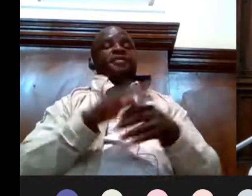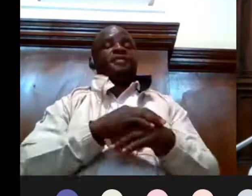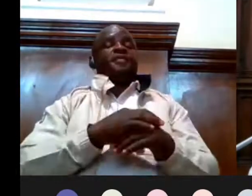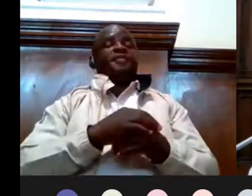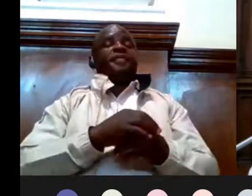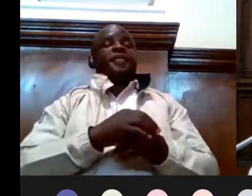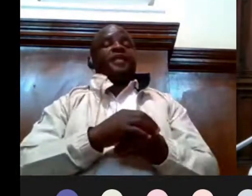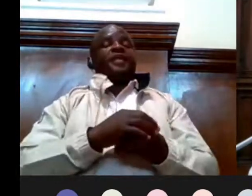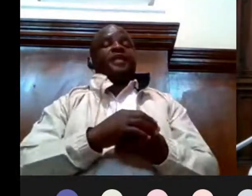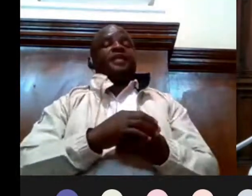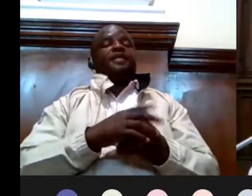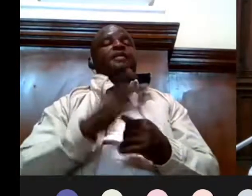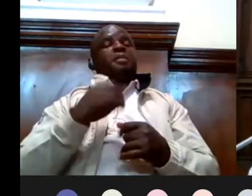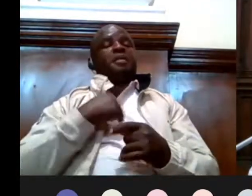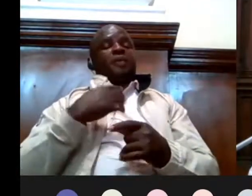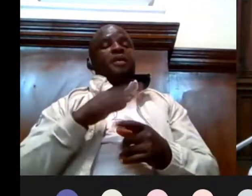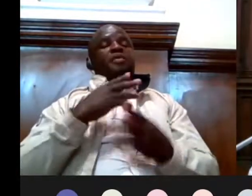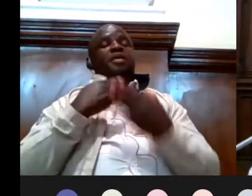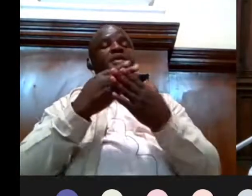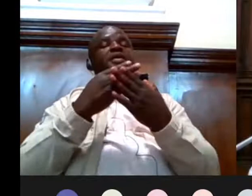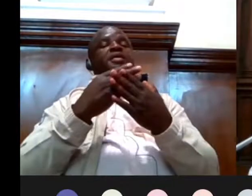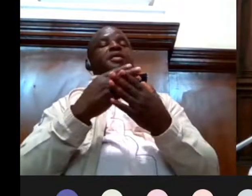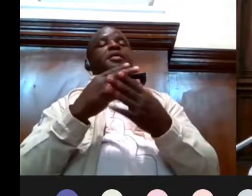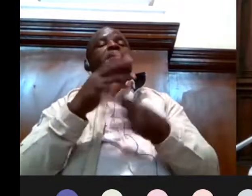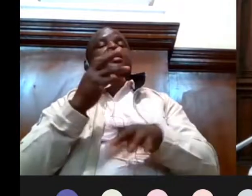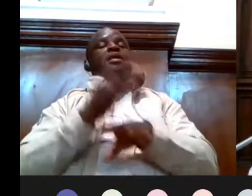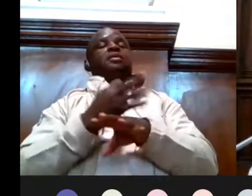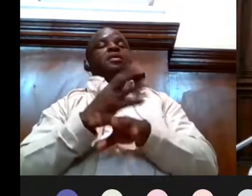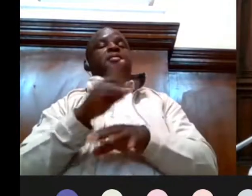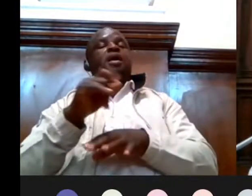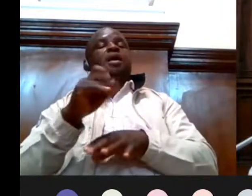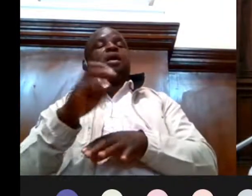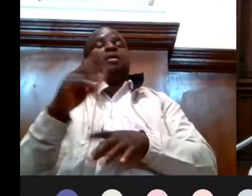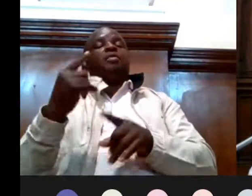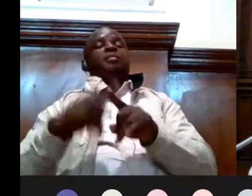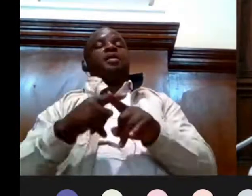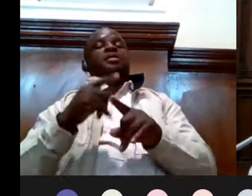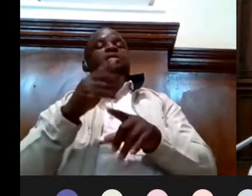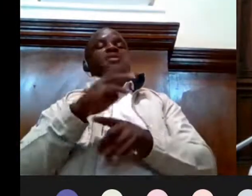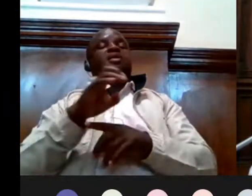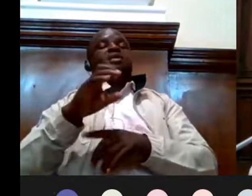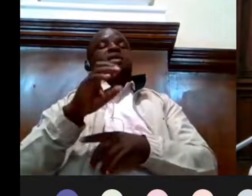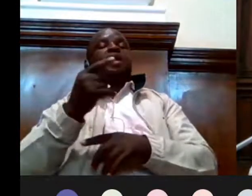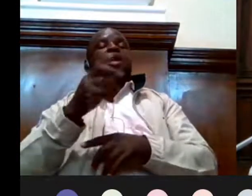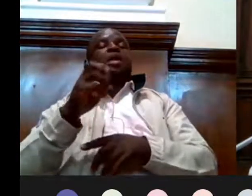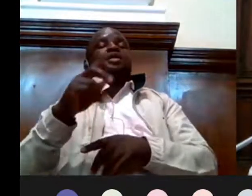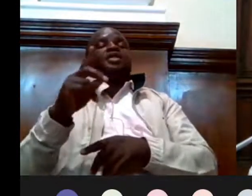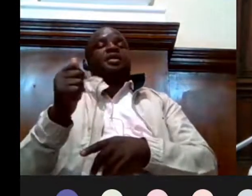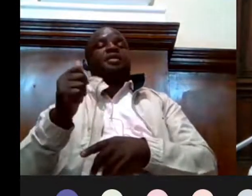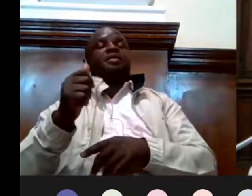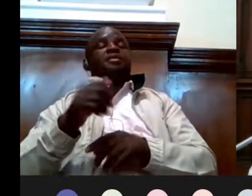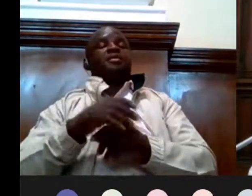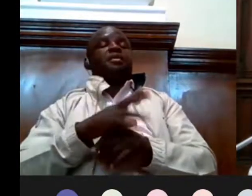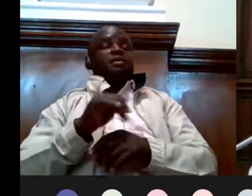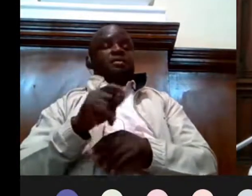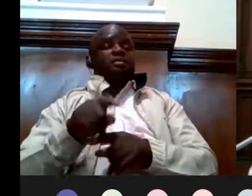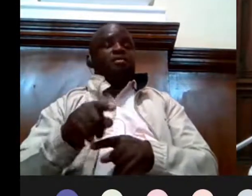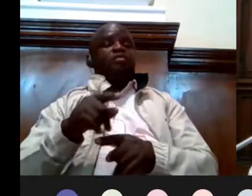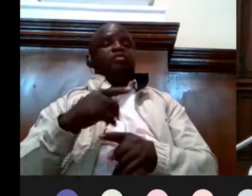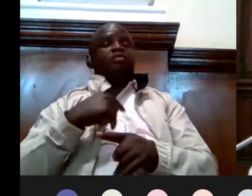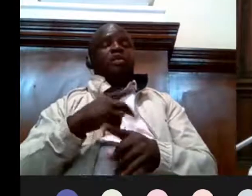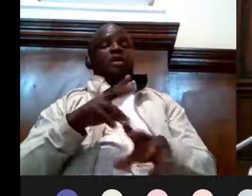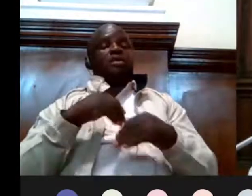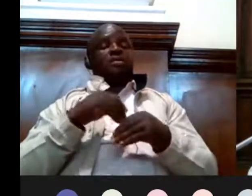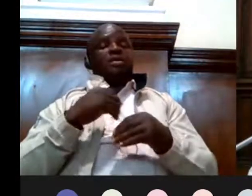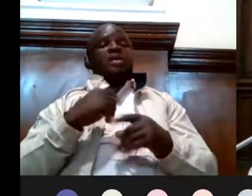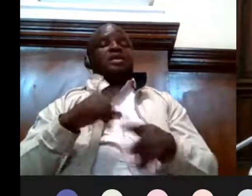leboha Ntate Makalo le Mekgadija Brown. Government acknowledges the main challenges that they are faced